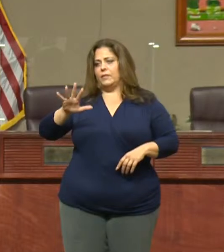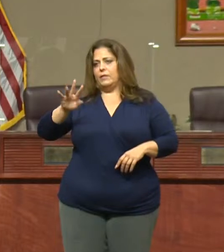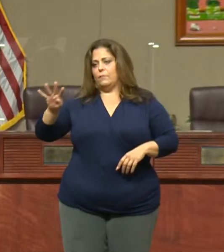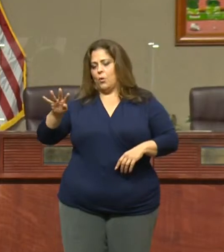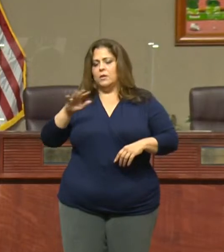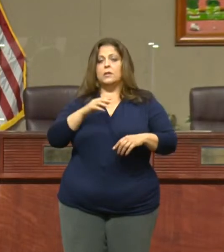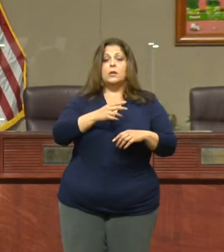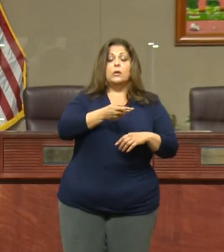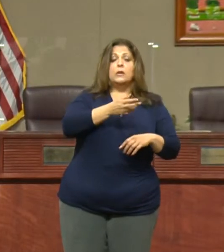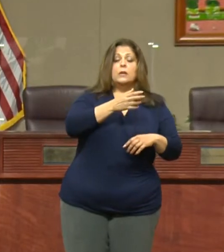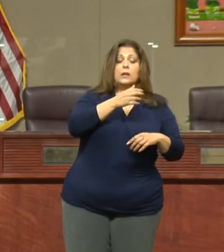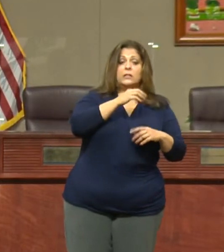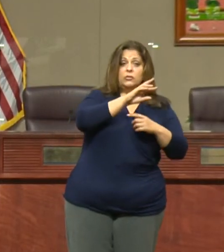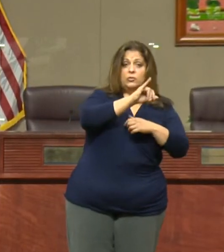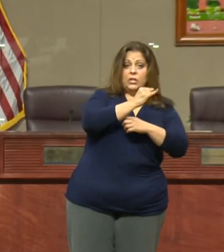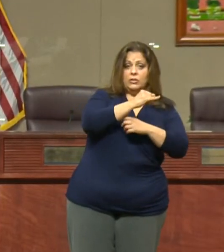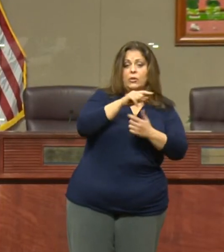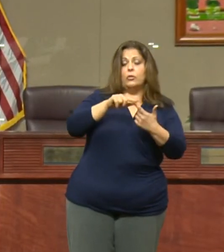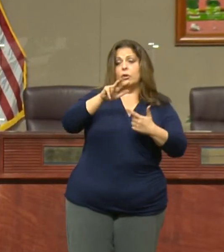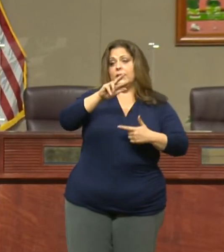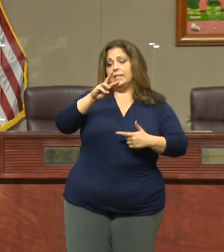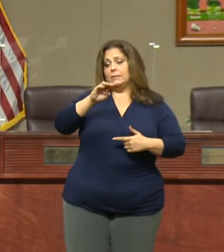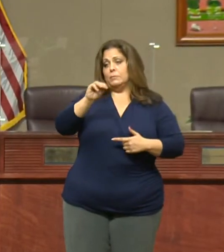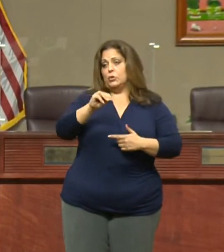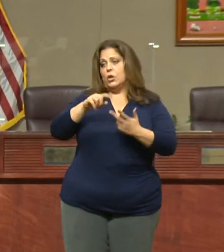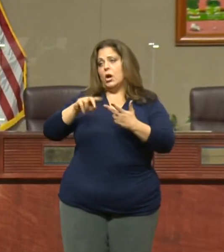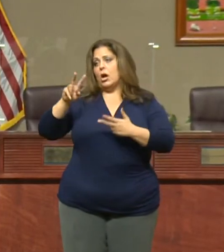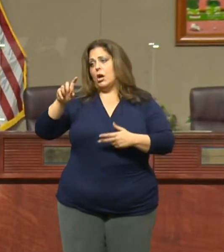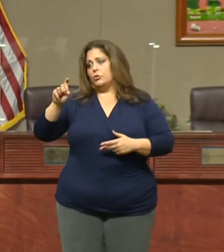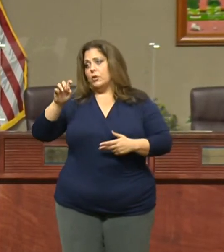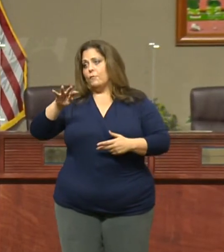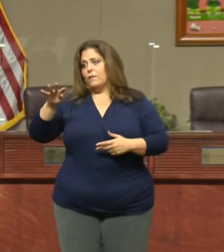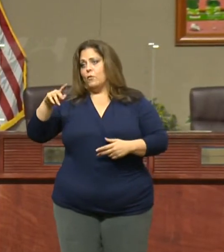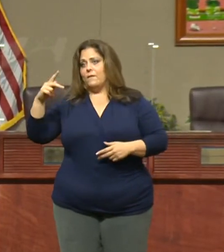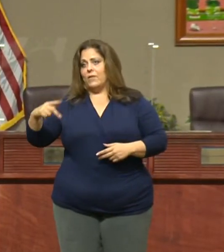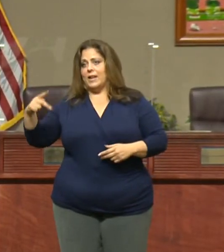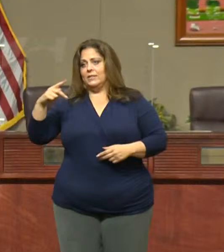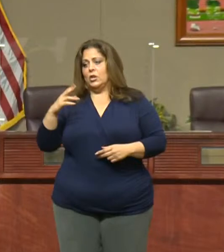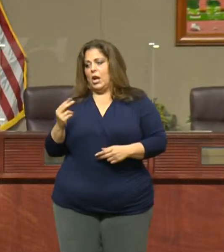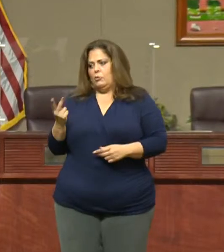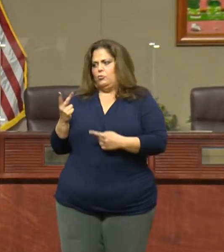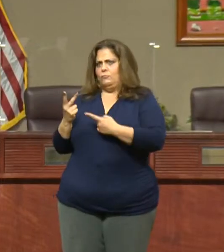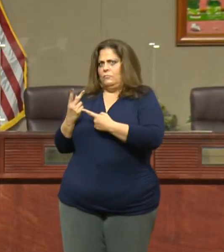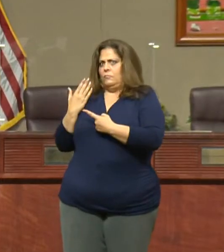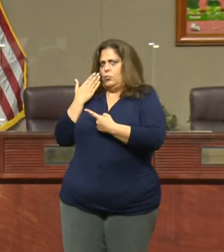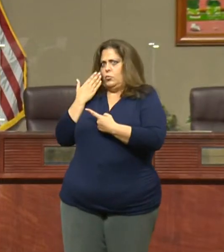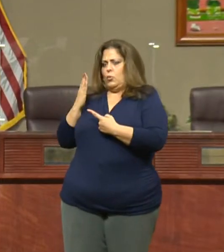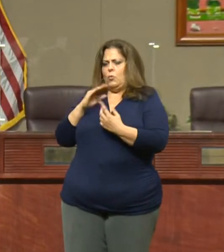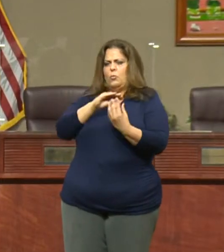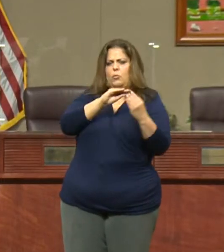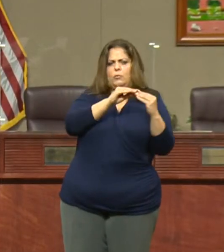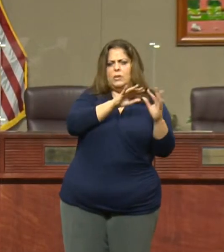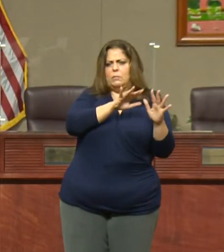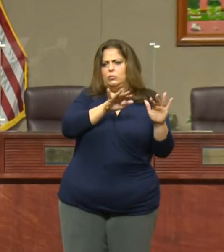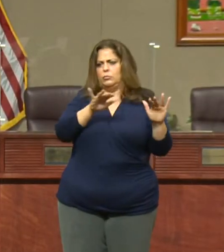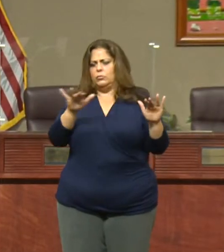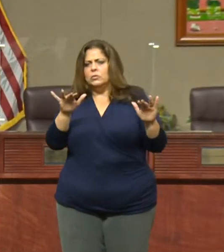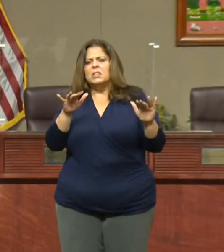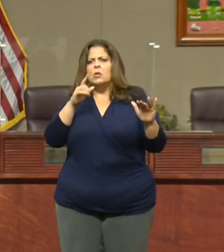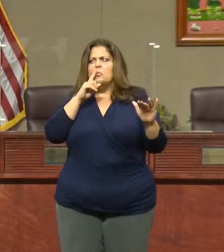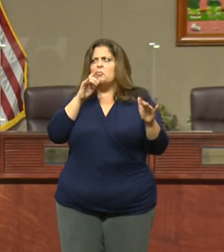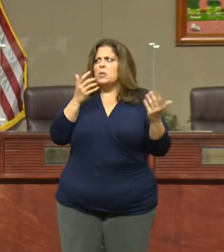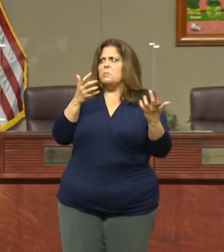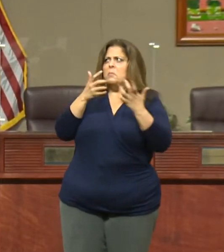36 are Moderna, 145 are Pfizer, and 2 we don't know. And those numbers kind of correspond with the